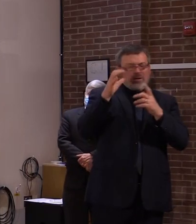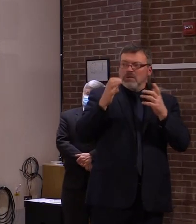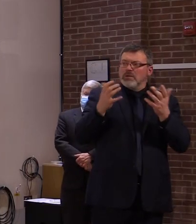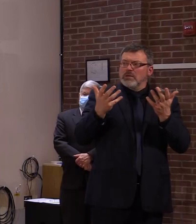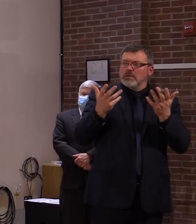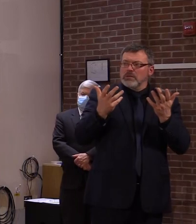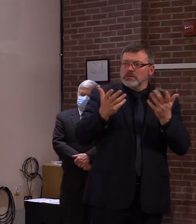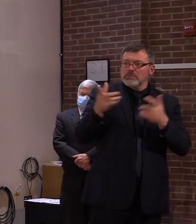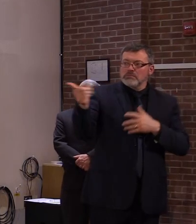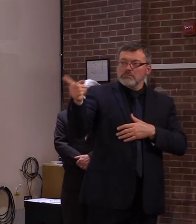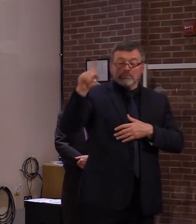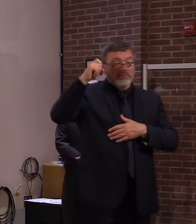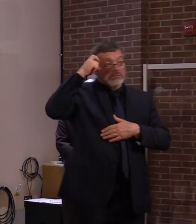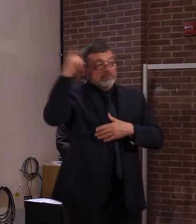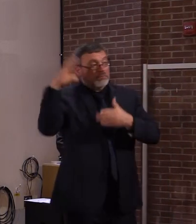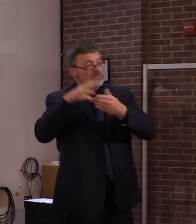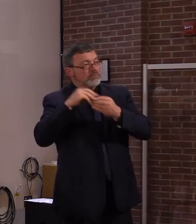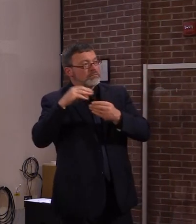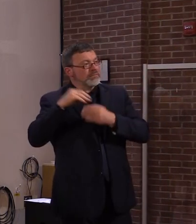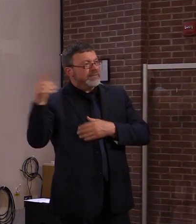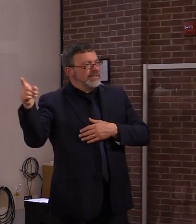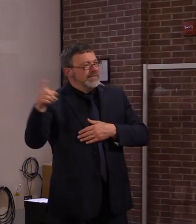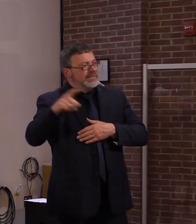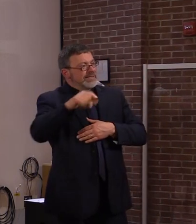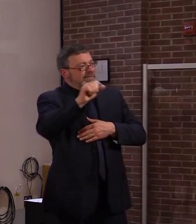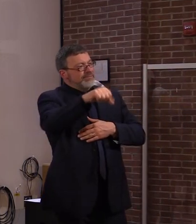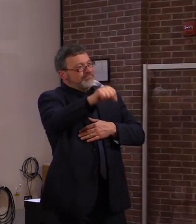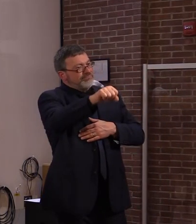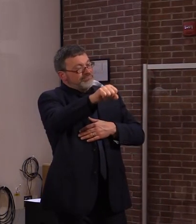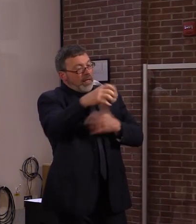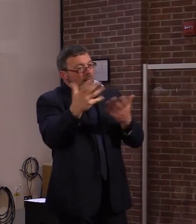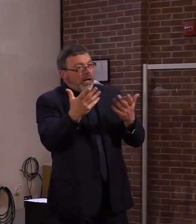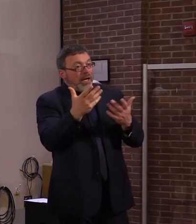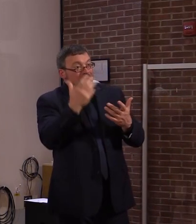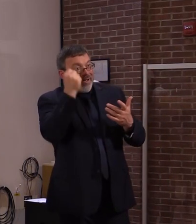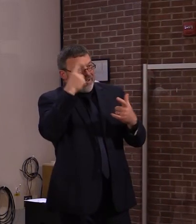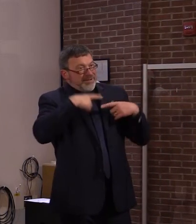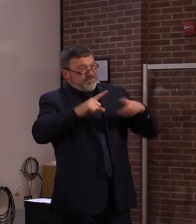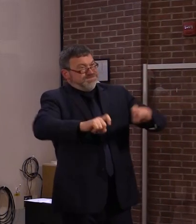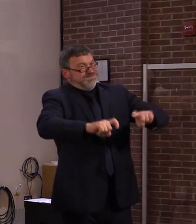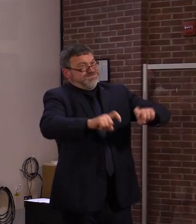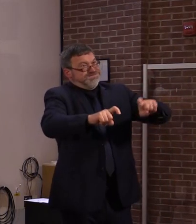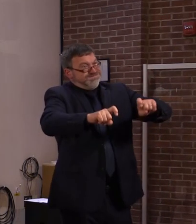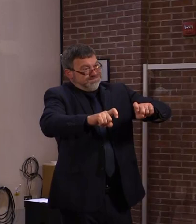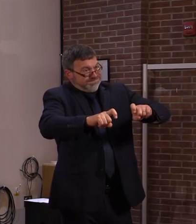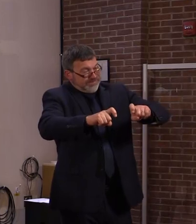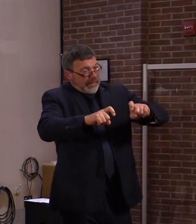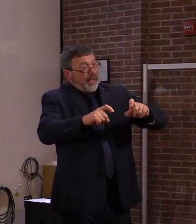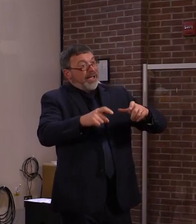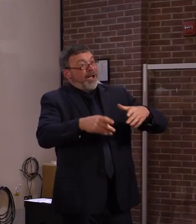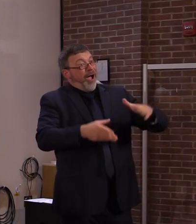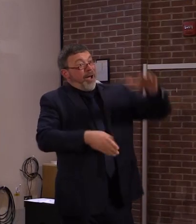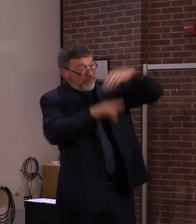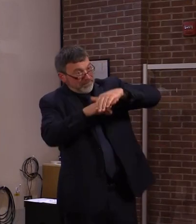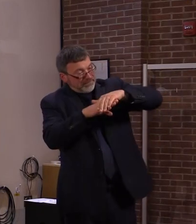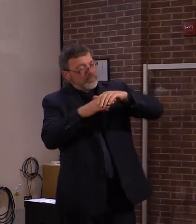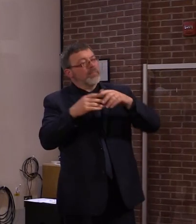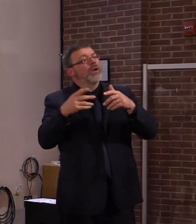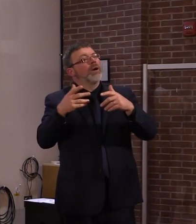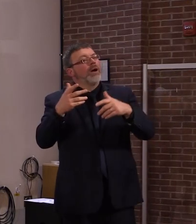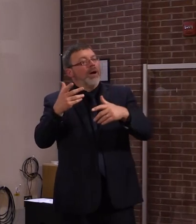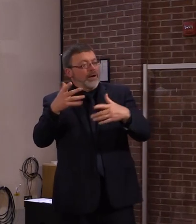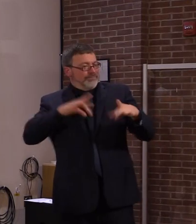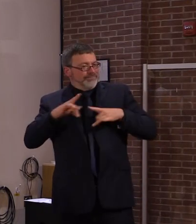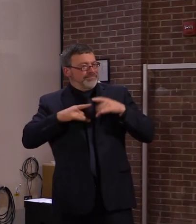more testing you do, the more you find. And so that could be, but I'll let Commissioner